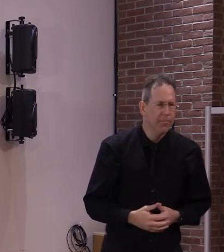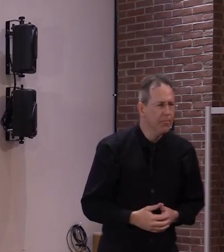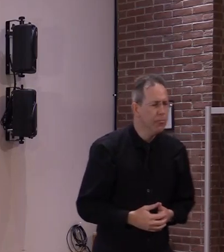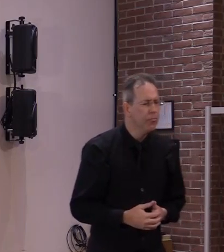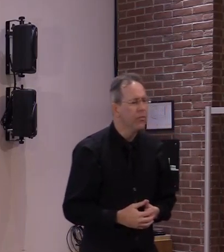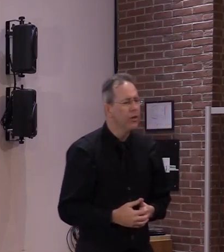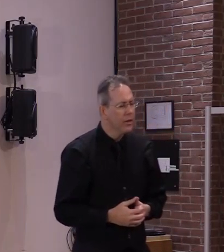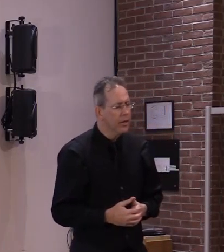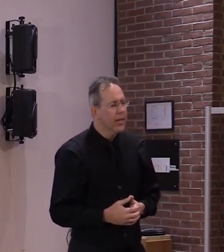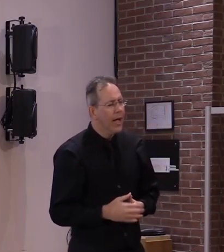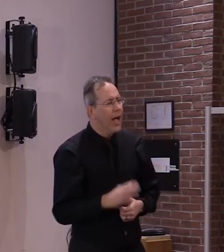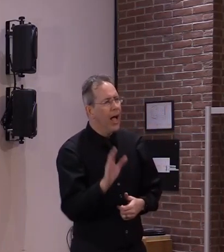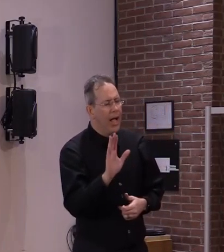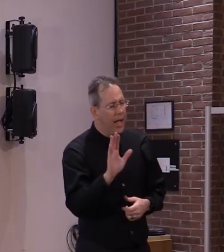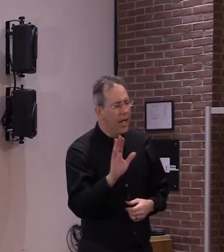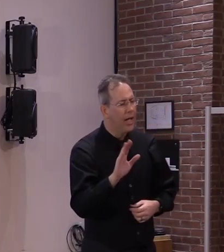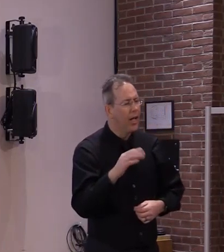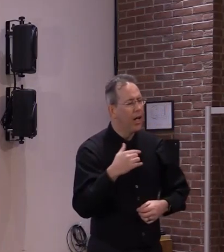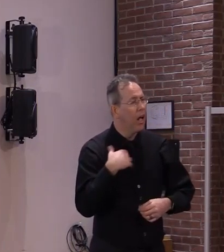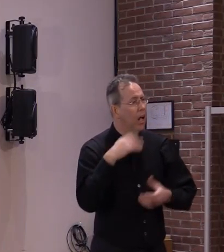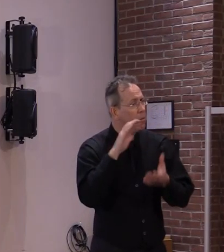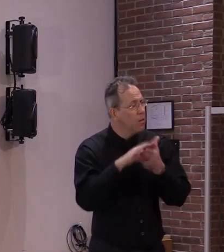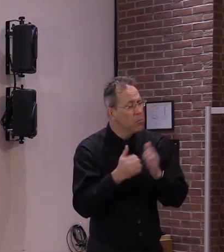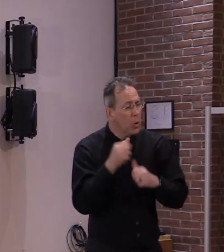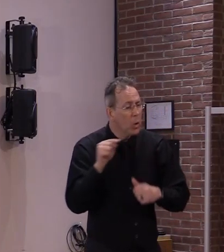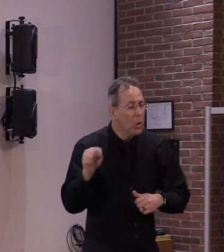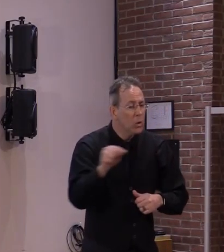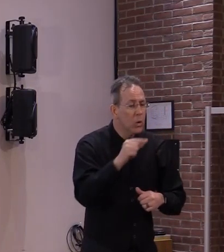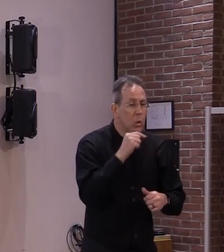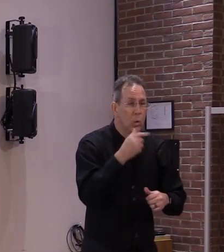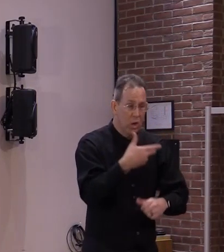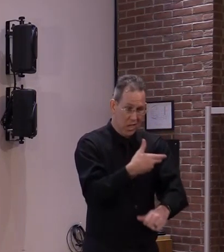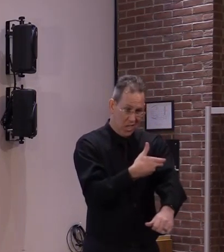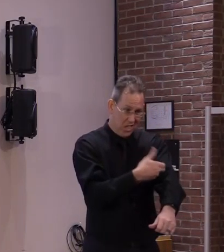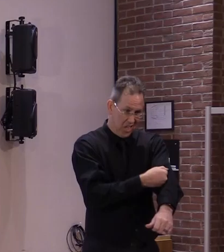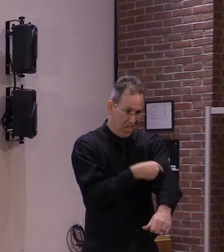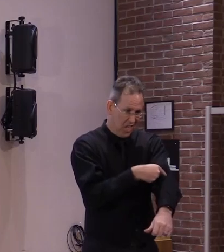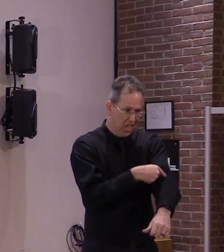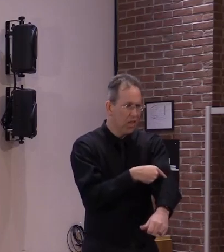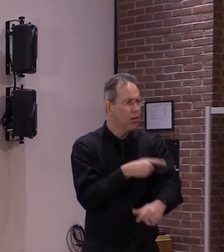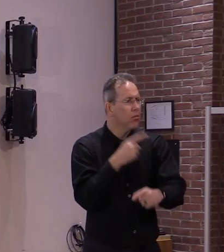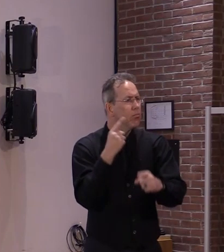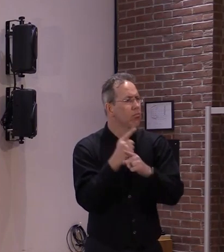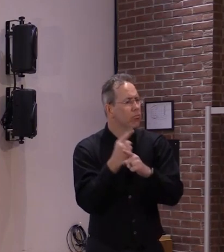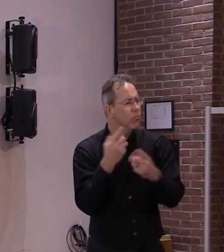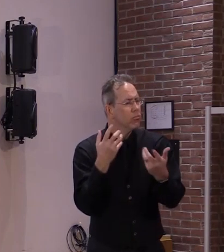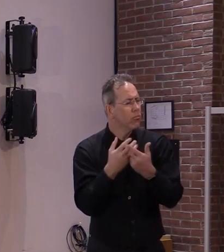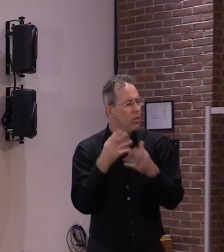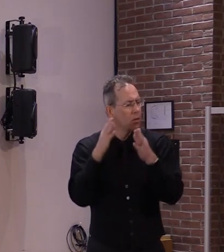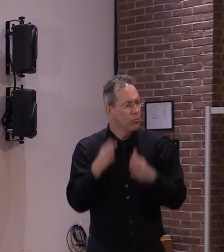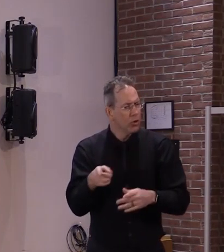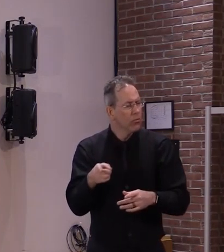vaccinated have been qualified to get vaccinated under 1A.